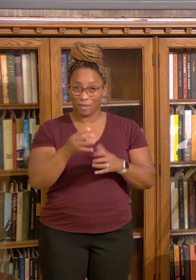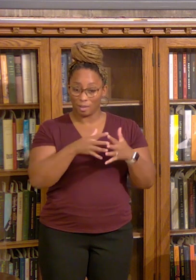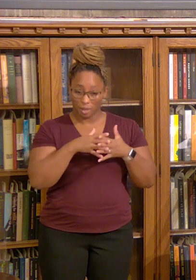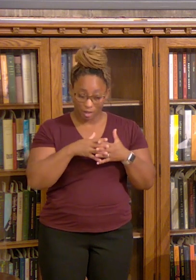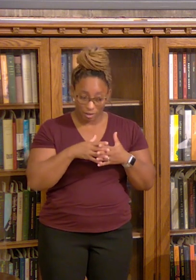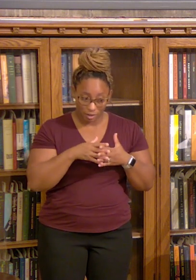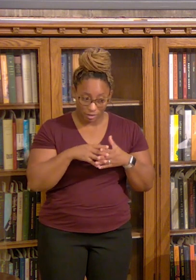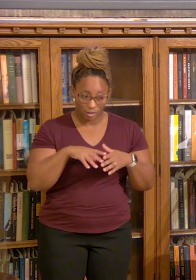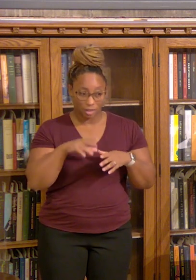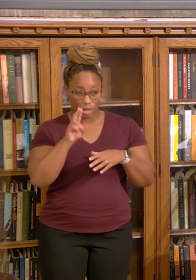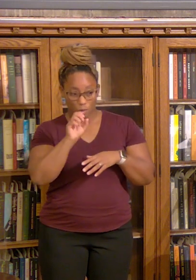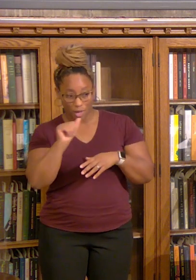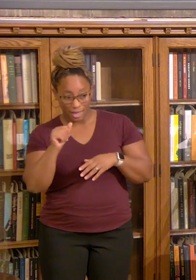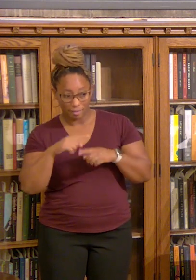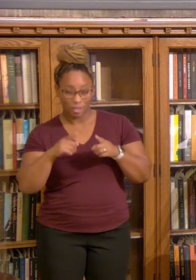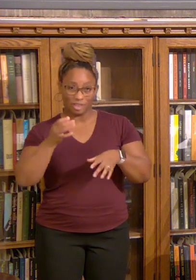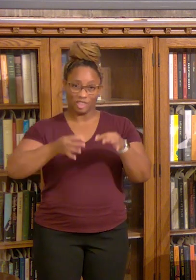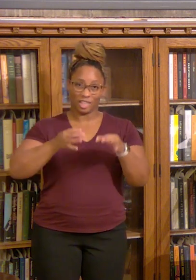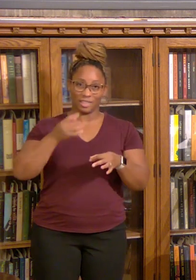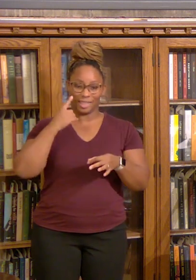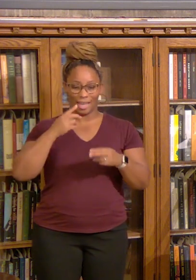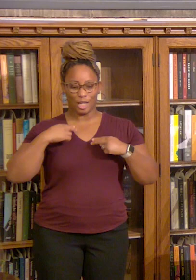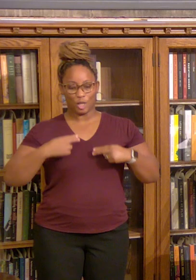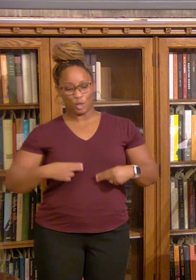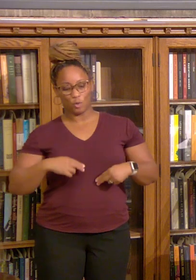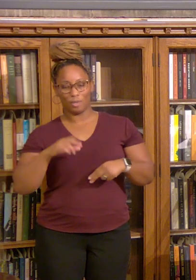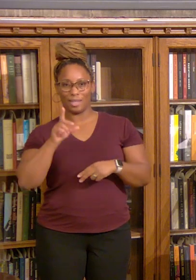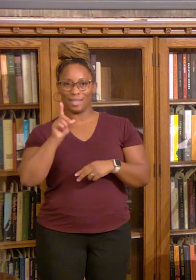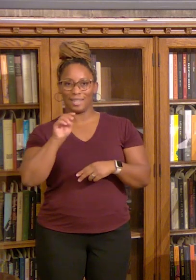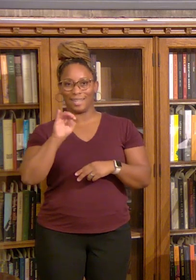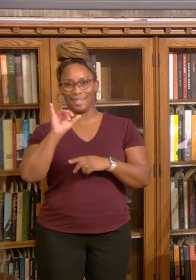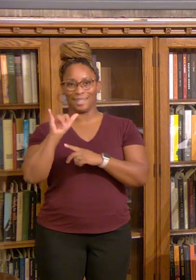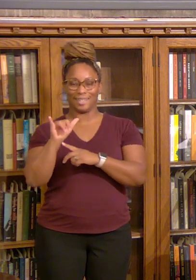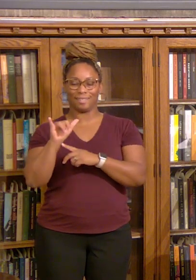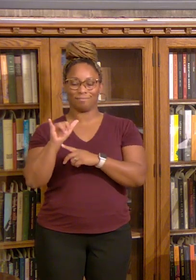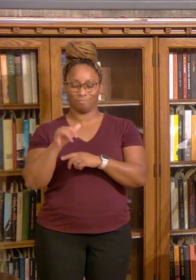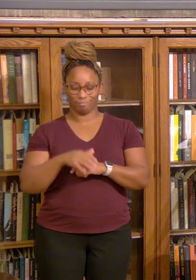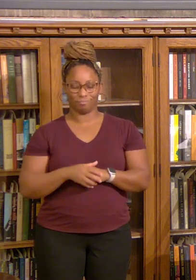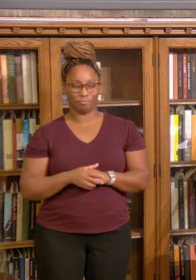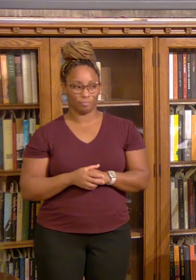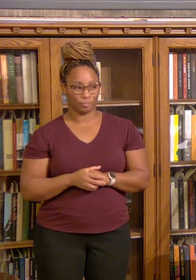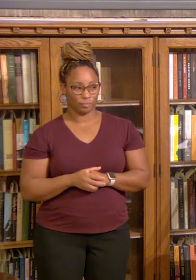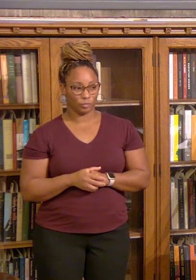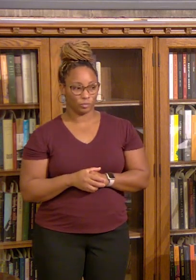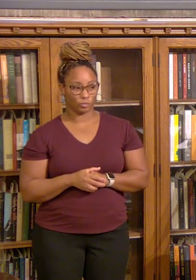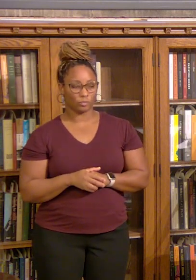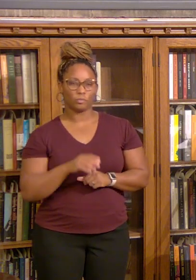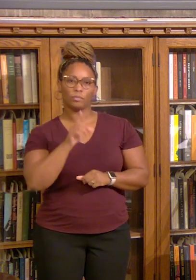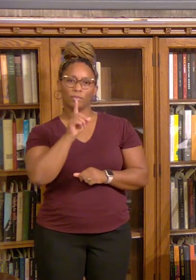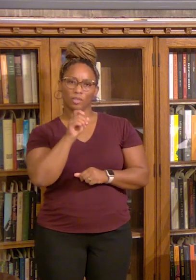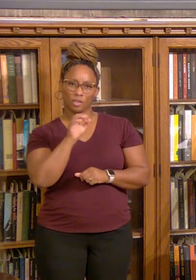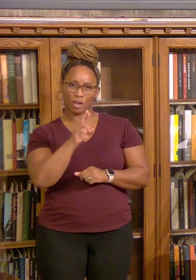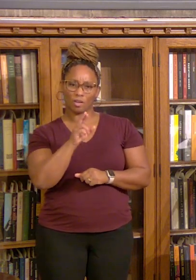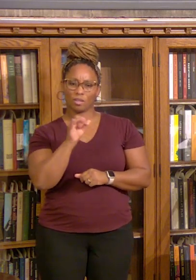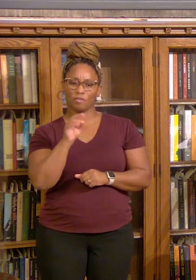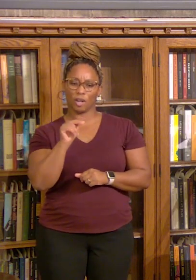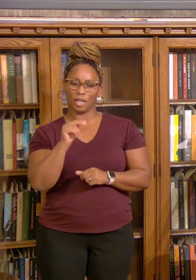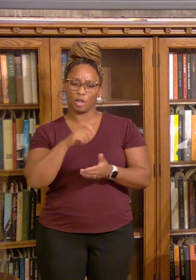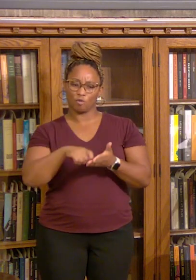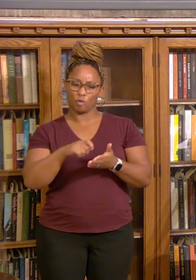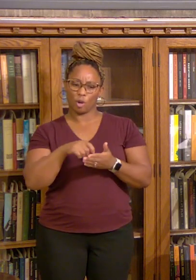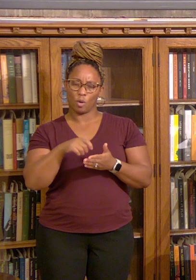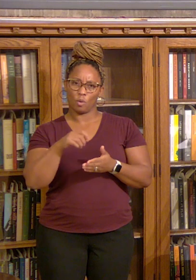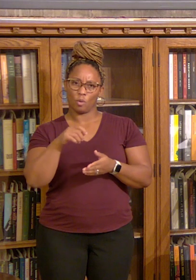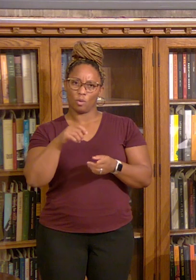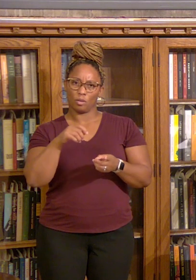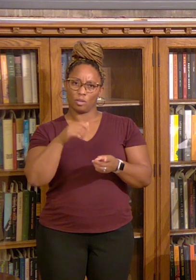United States for justice and human dignity everywhere as Dr Franklin wrote to Meredith and this really